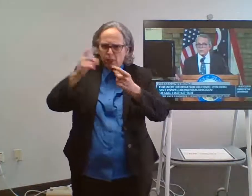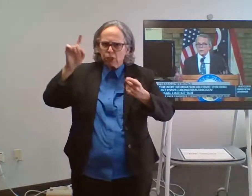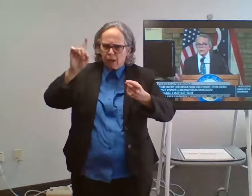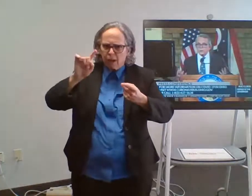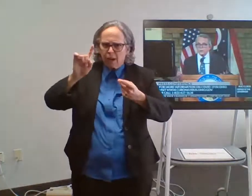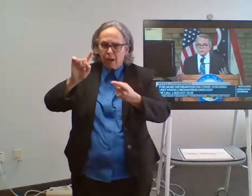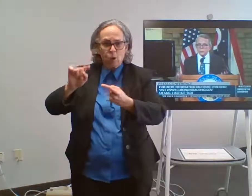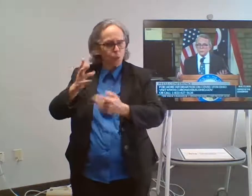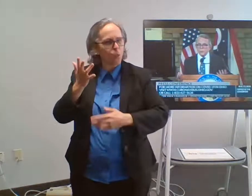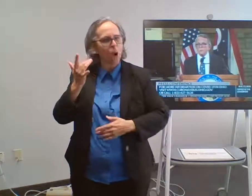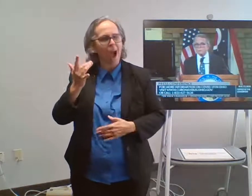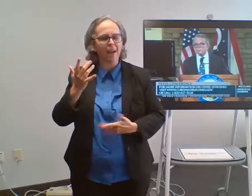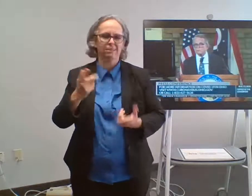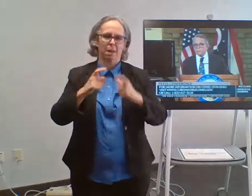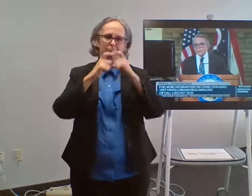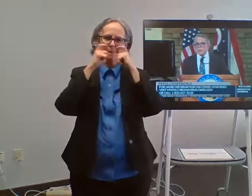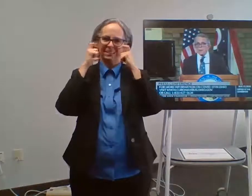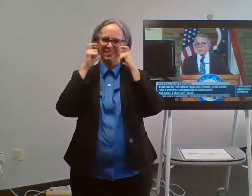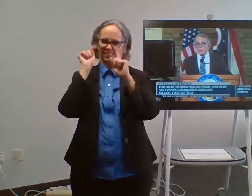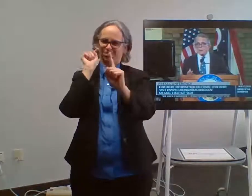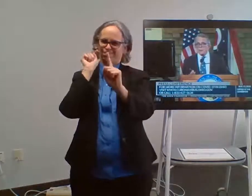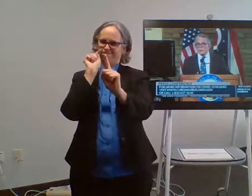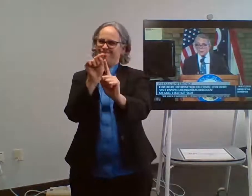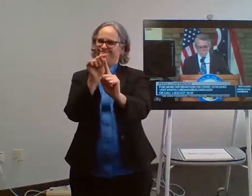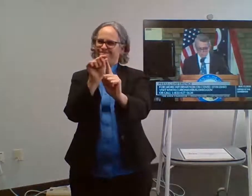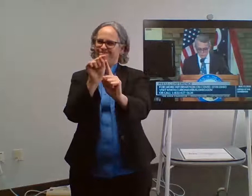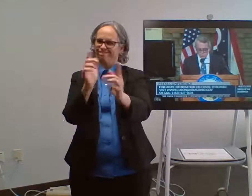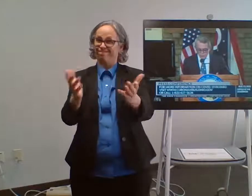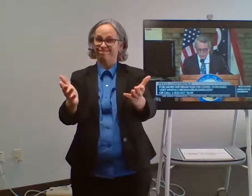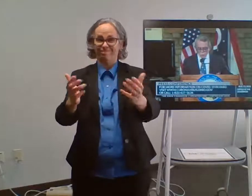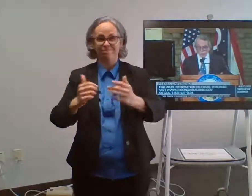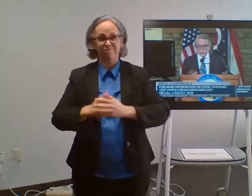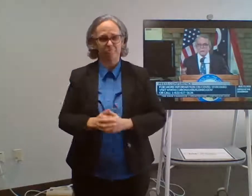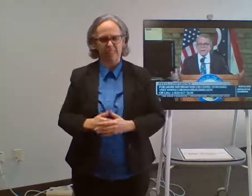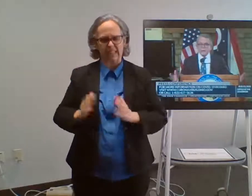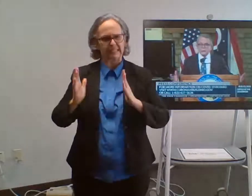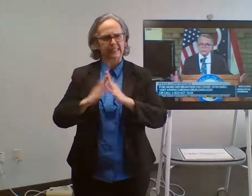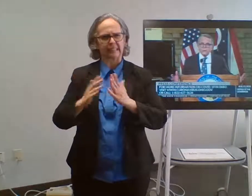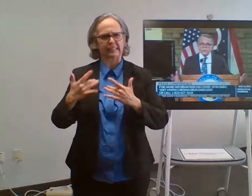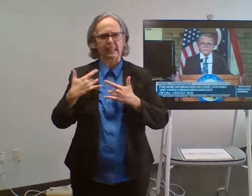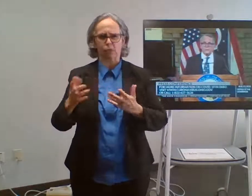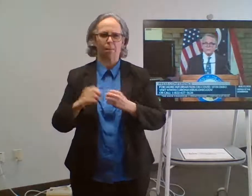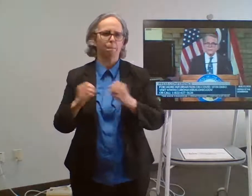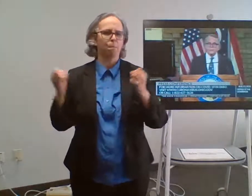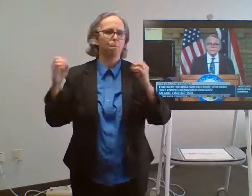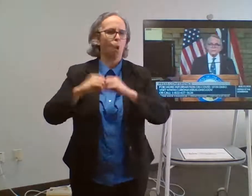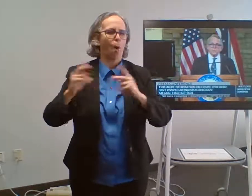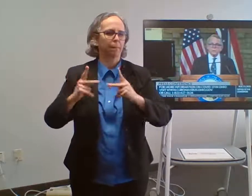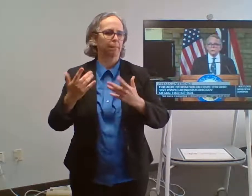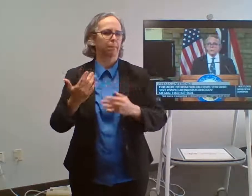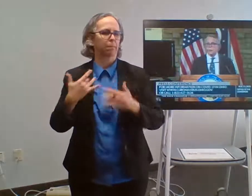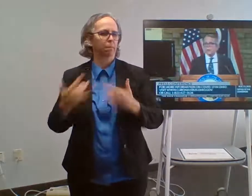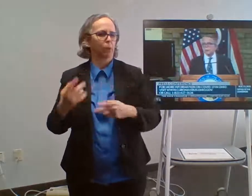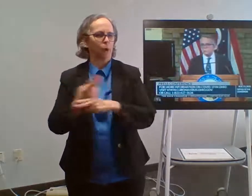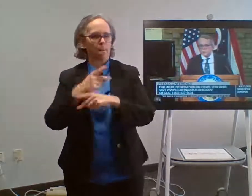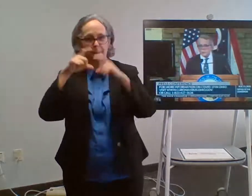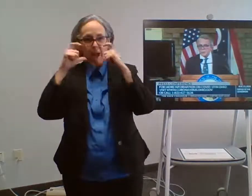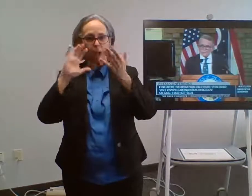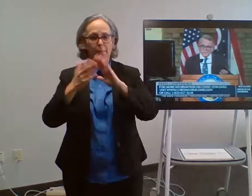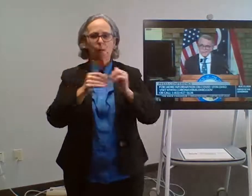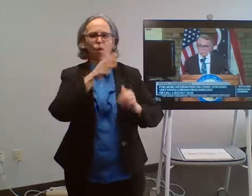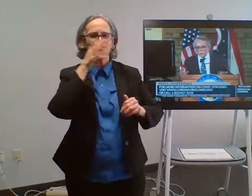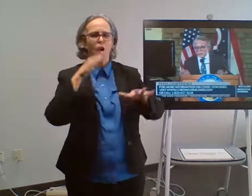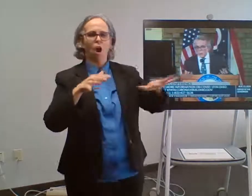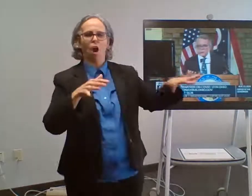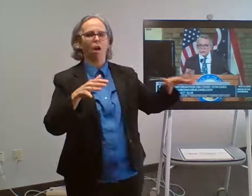mask wearing is most prevalent. We've seen where the mask wearing is not as prevalent, we've seen these numbers go up. Now, it's